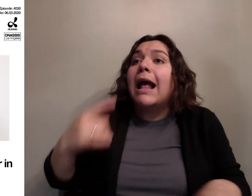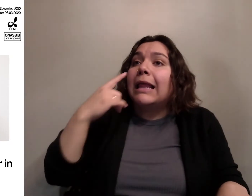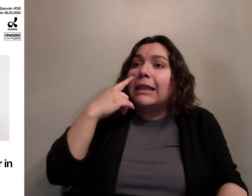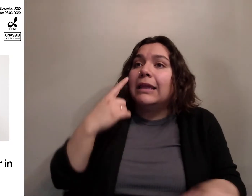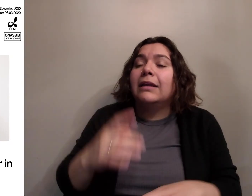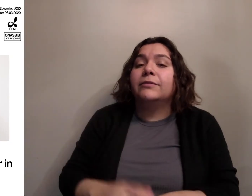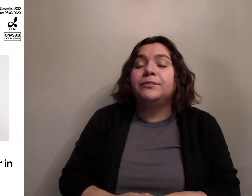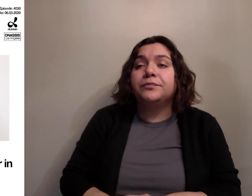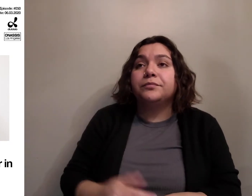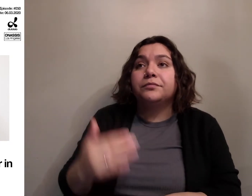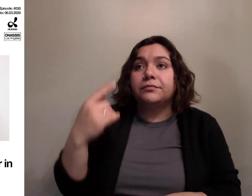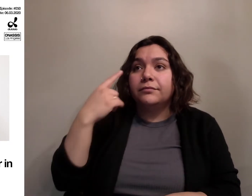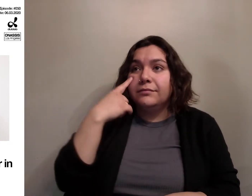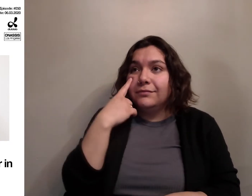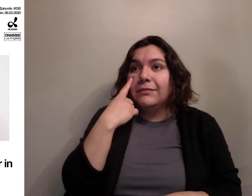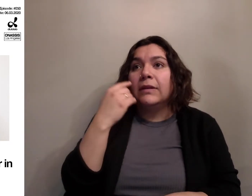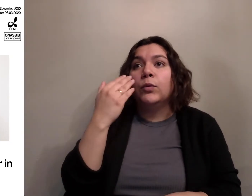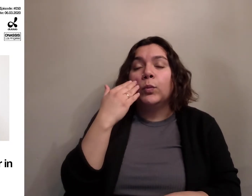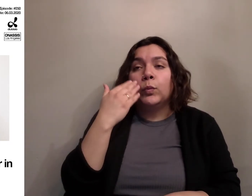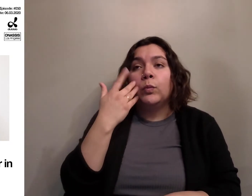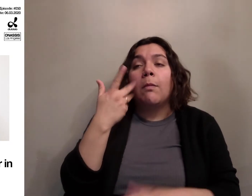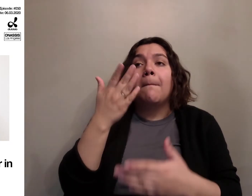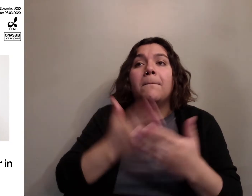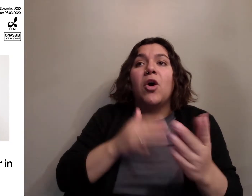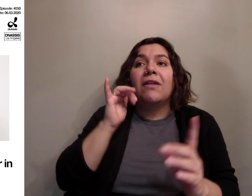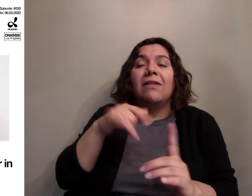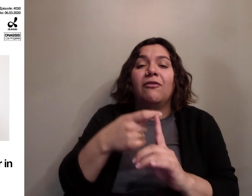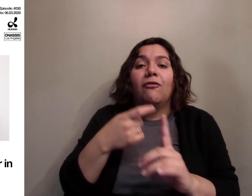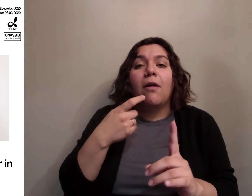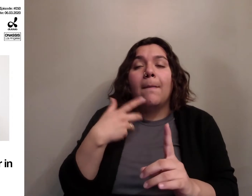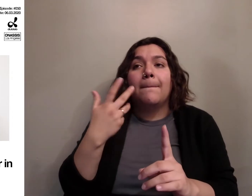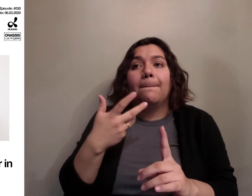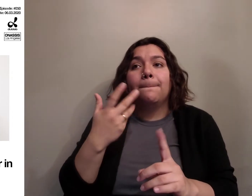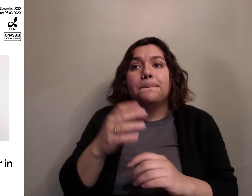Aja? That's so strong. I think,